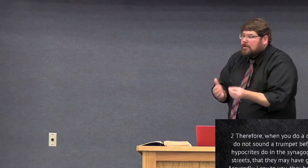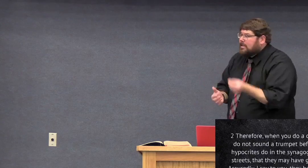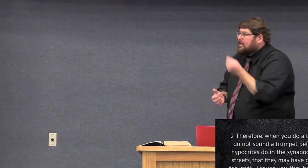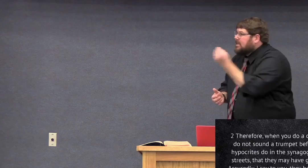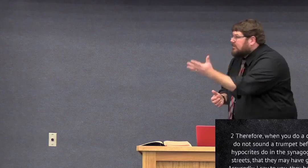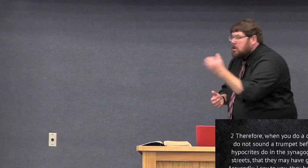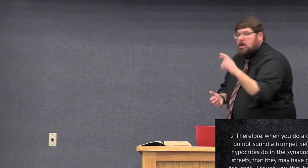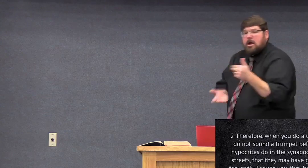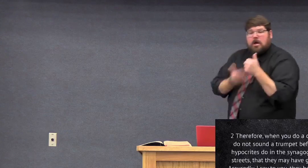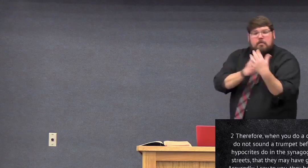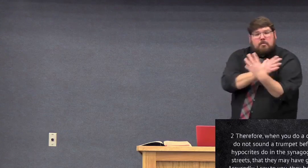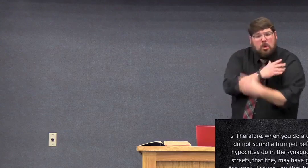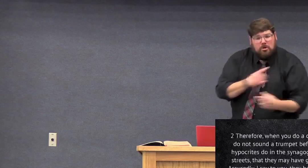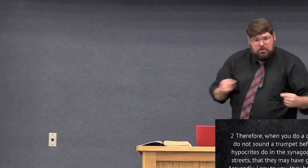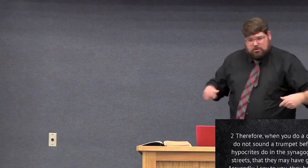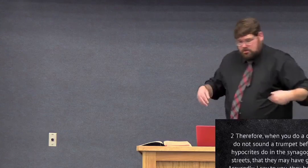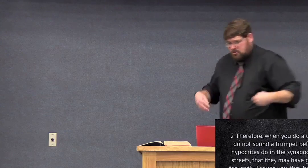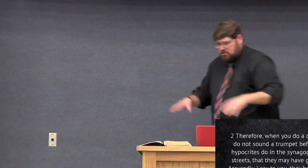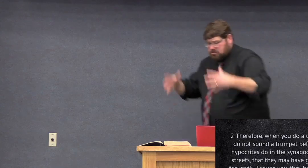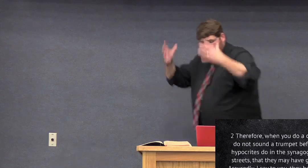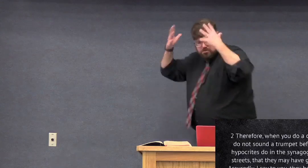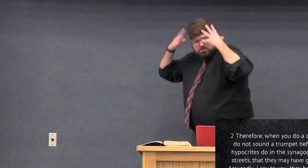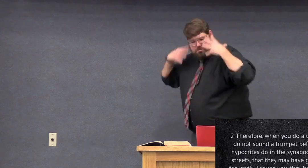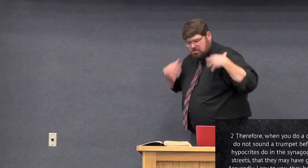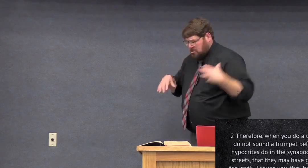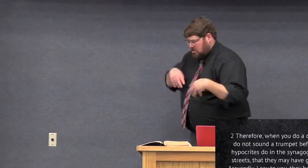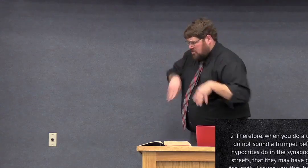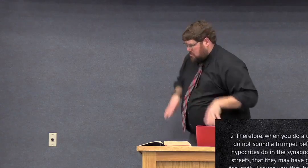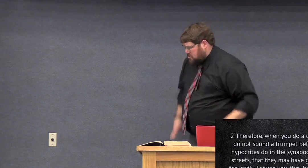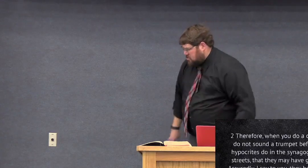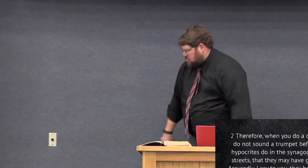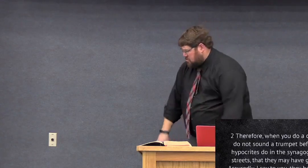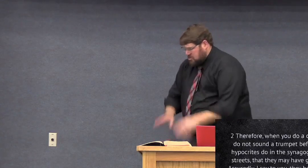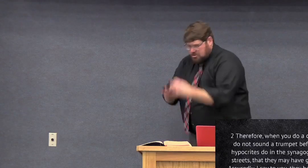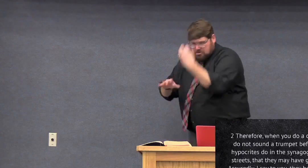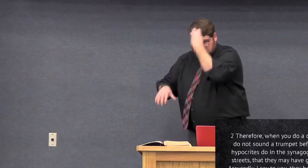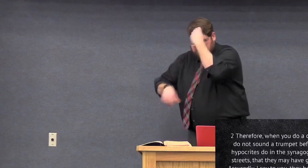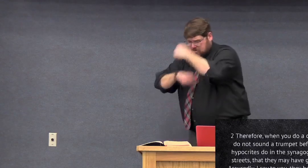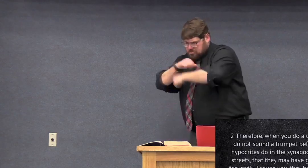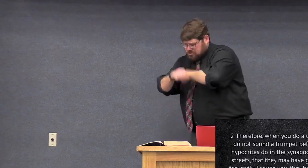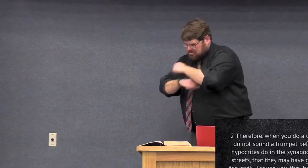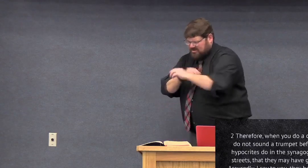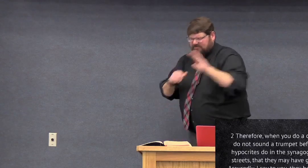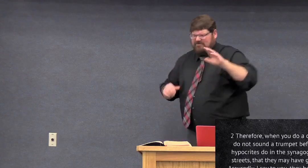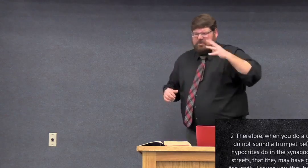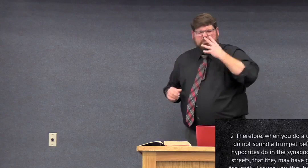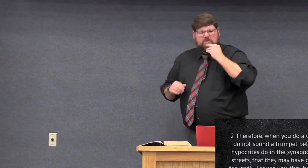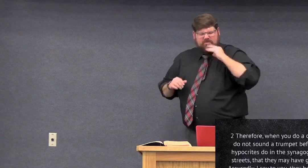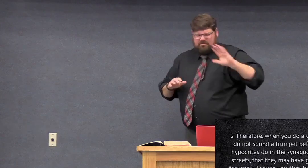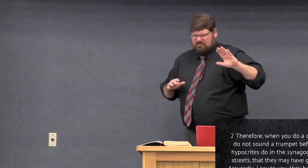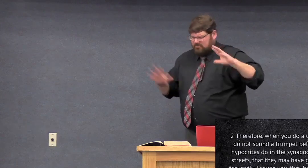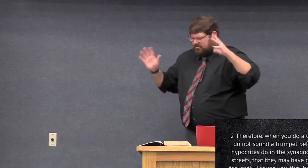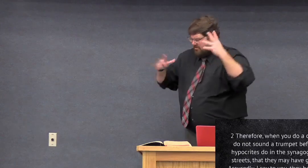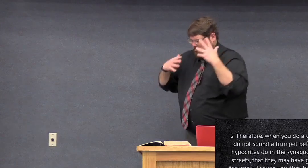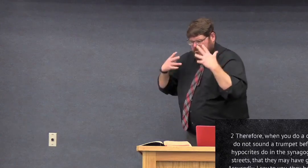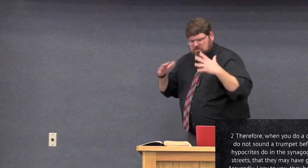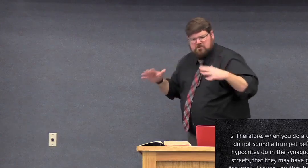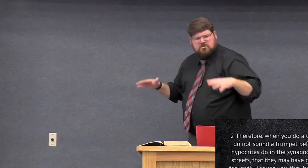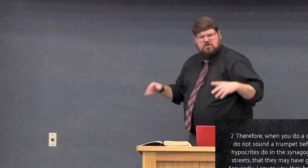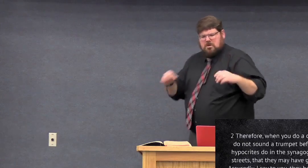then, that when a religious leader did something good or delivered, you know, gave to the poor, they'd be dressed in all their religious attire and